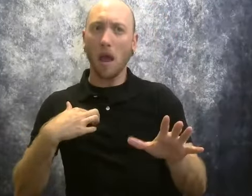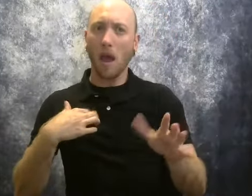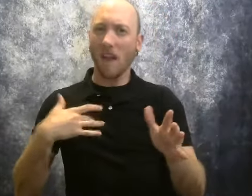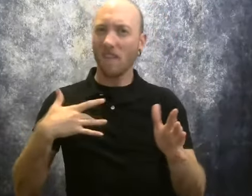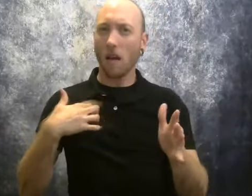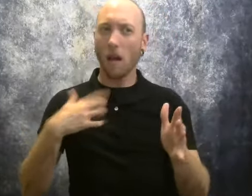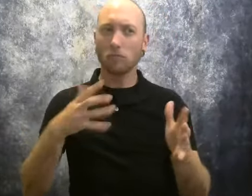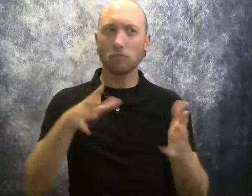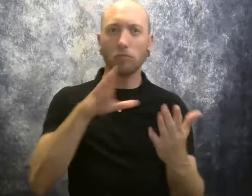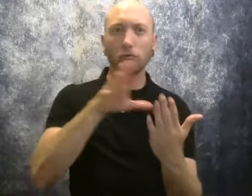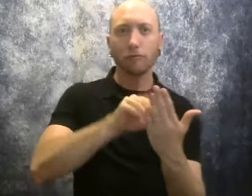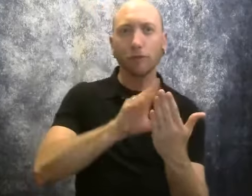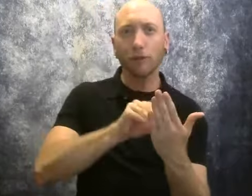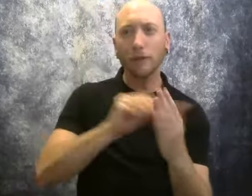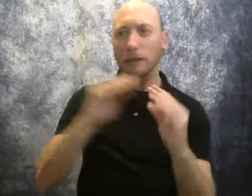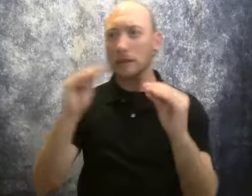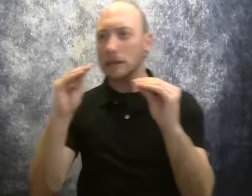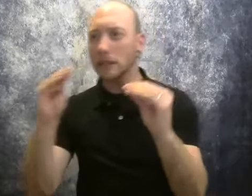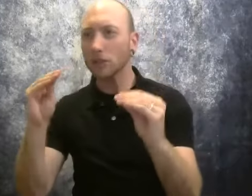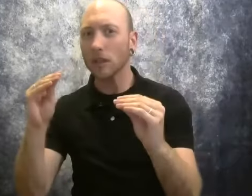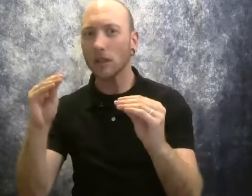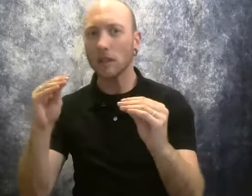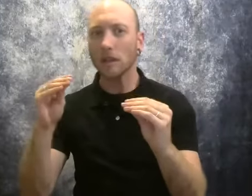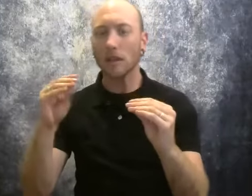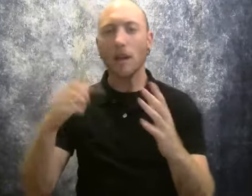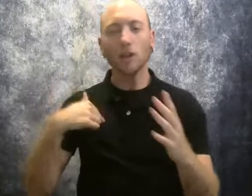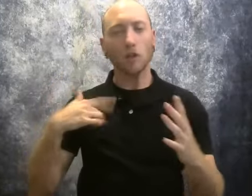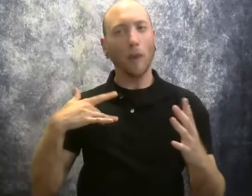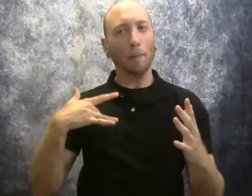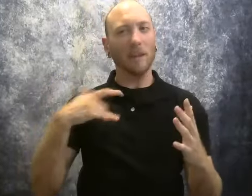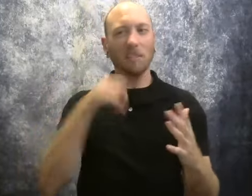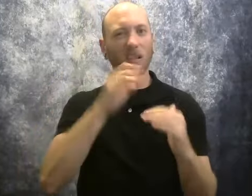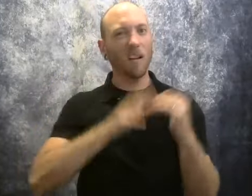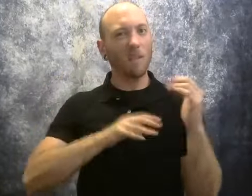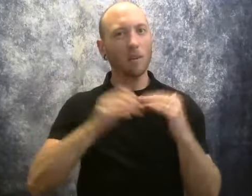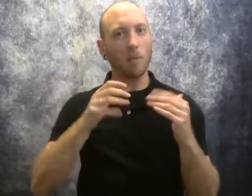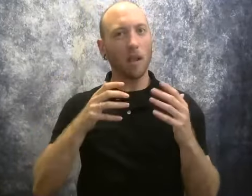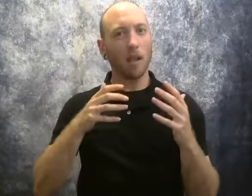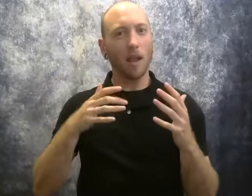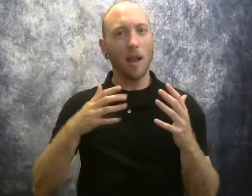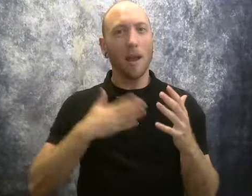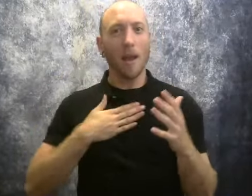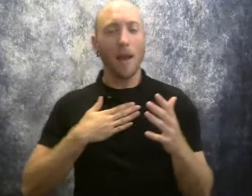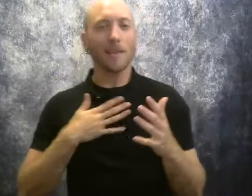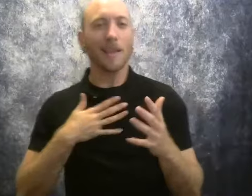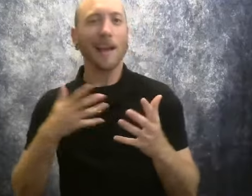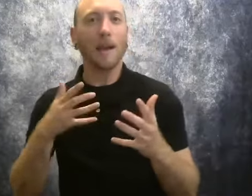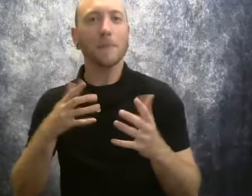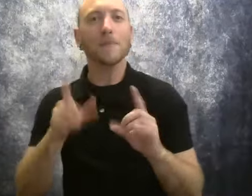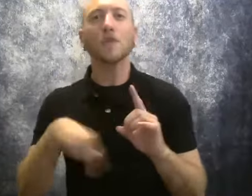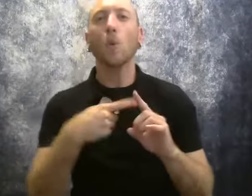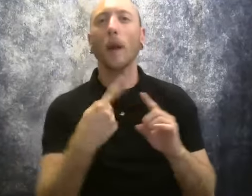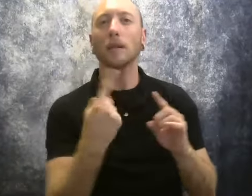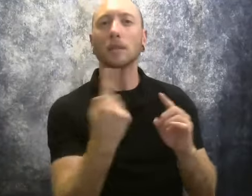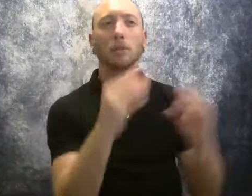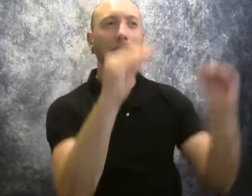bit of tension, and all my life when there was tension or there was feeling uncomfortable, I'd always create behaviours or something to either divert